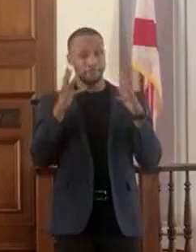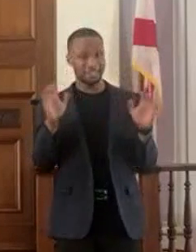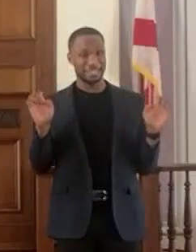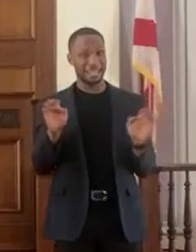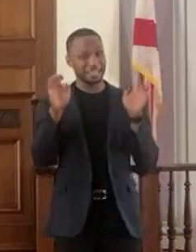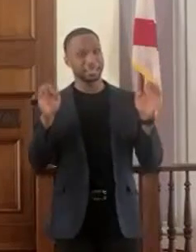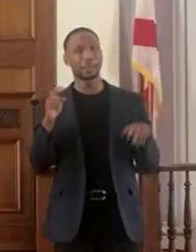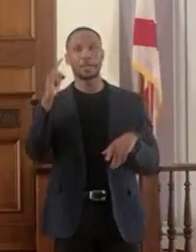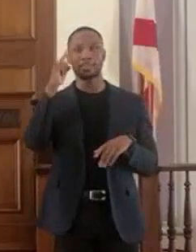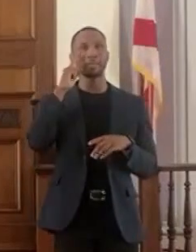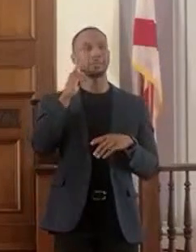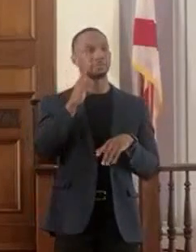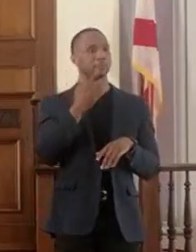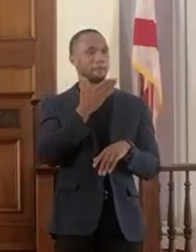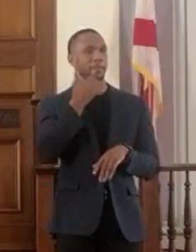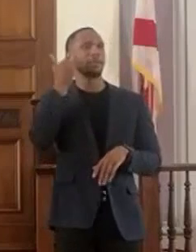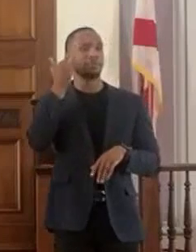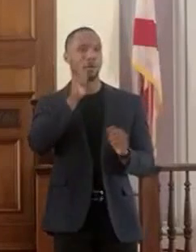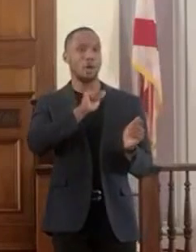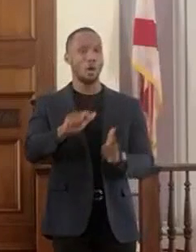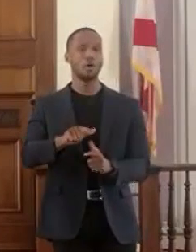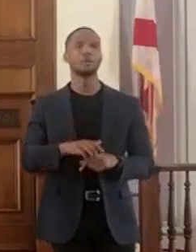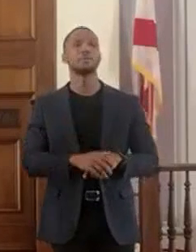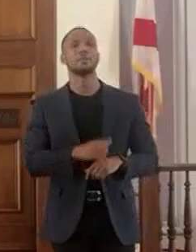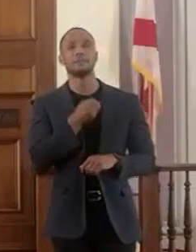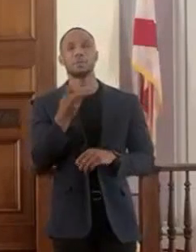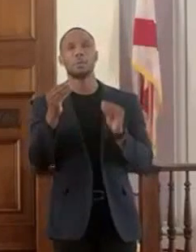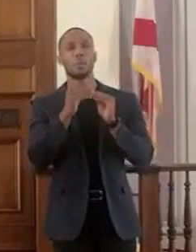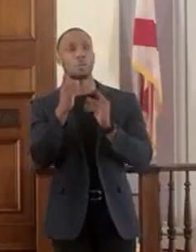think we'll be in a whole lot better shape.